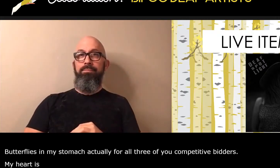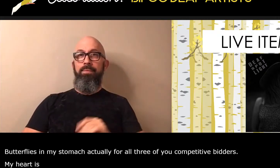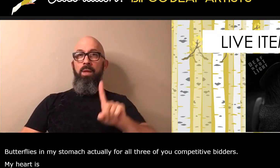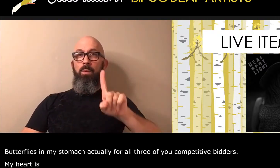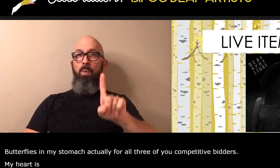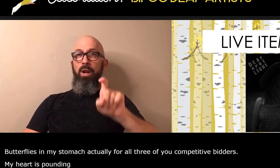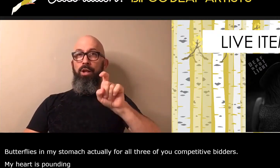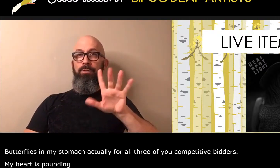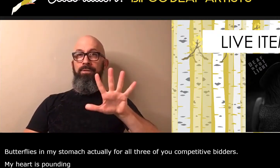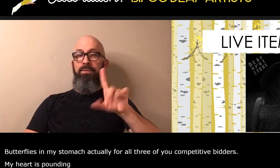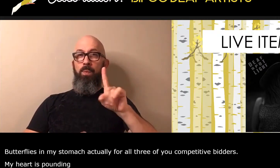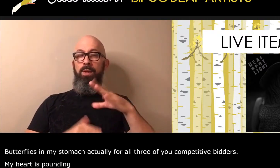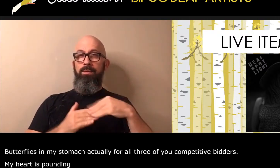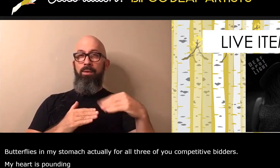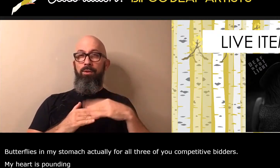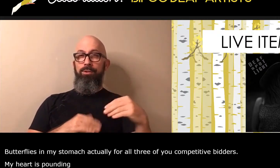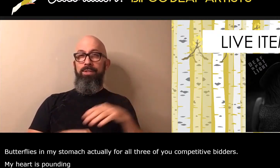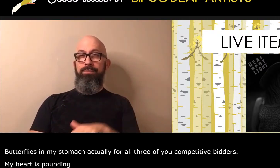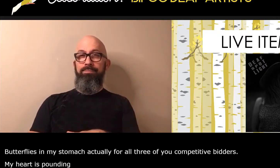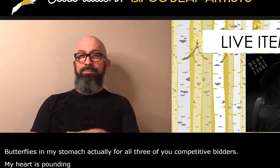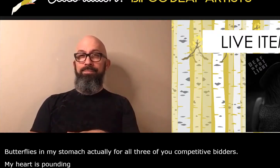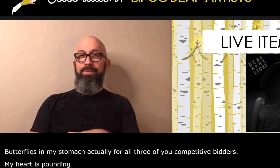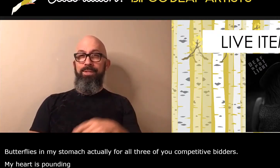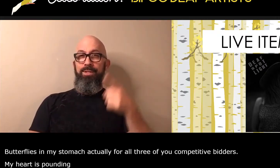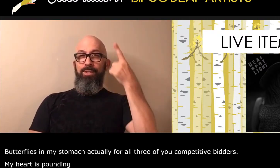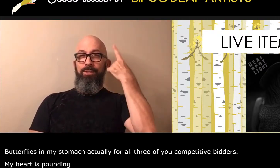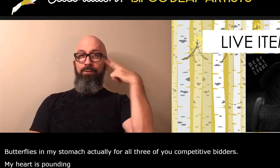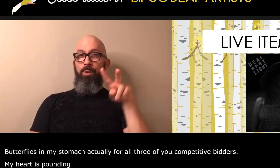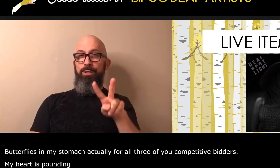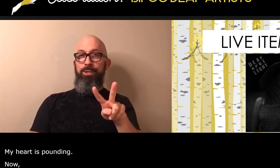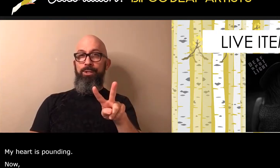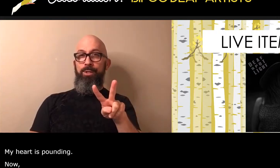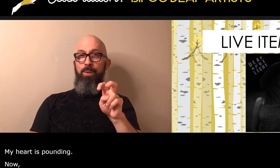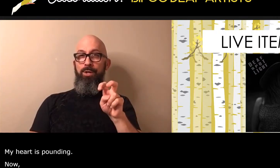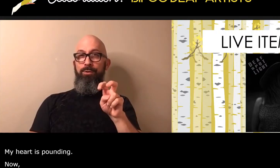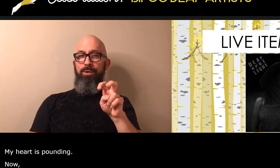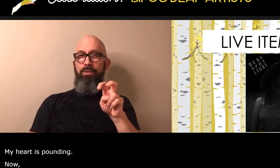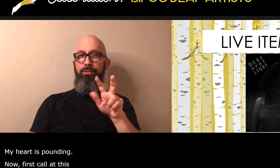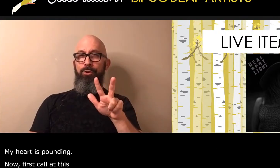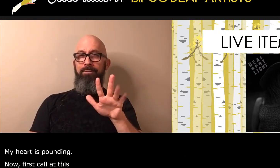first call at this bid of $151.